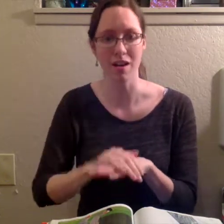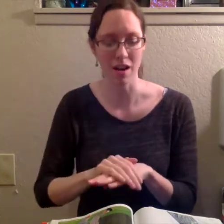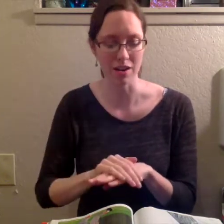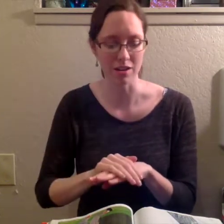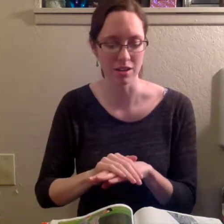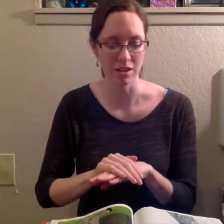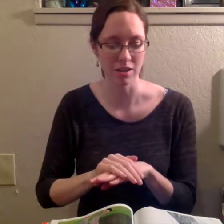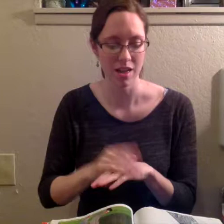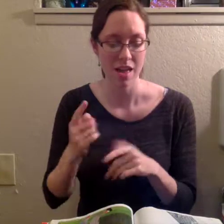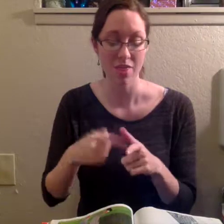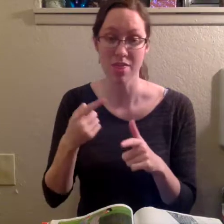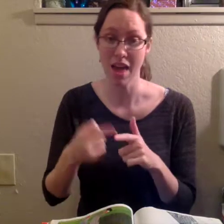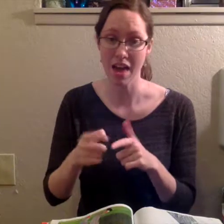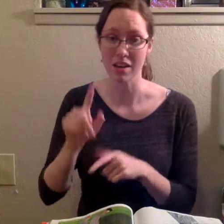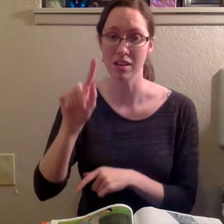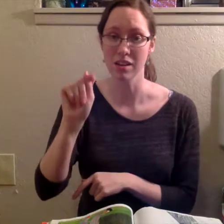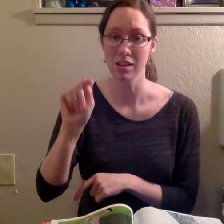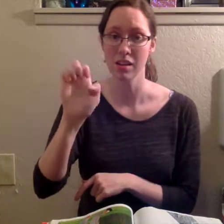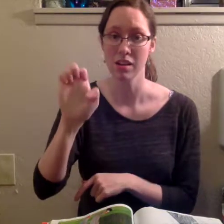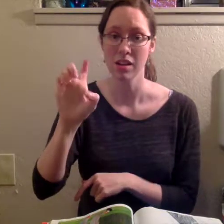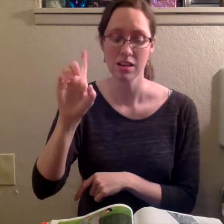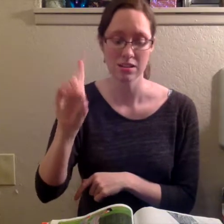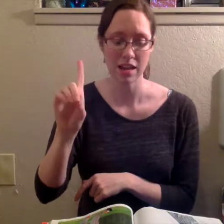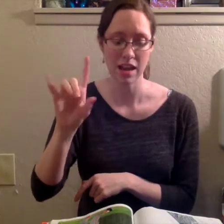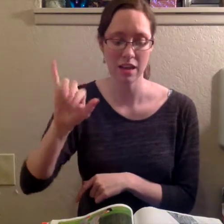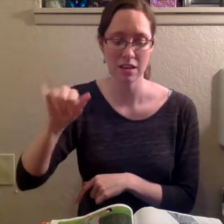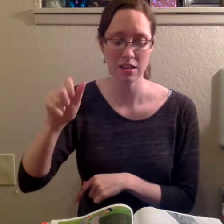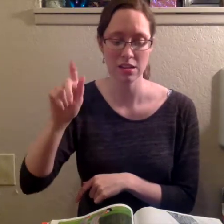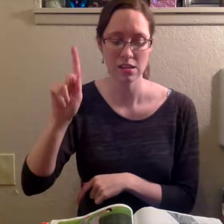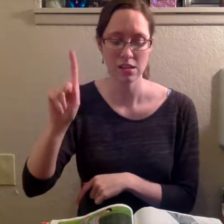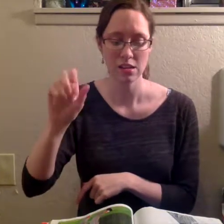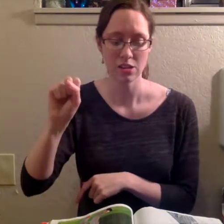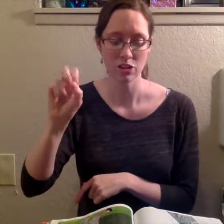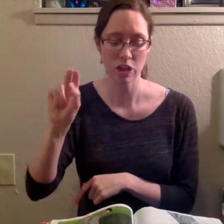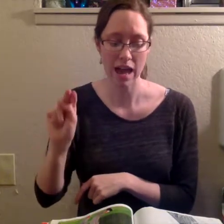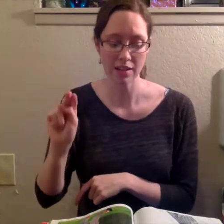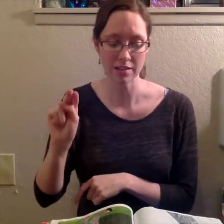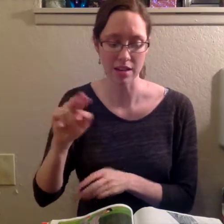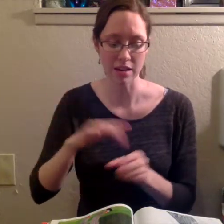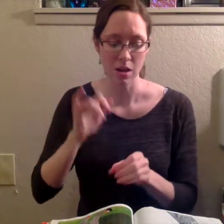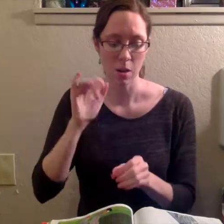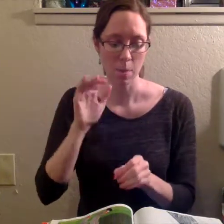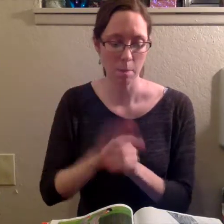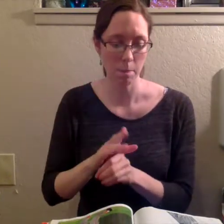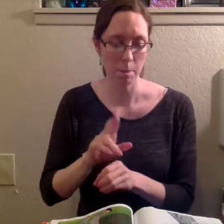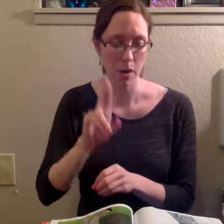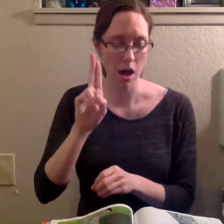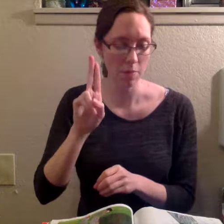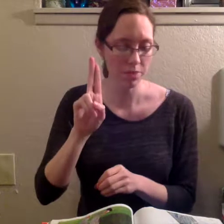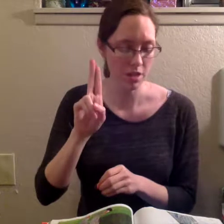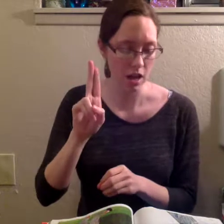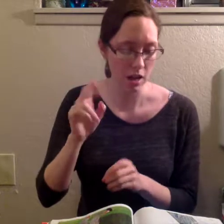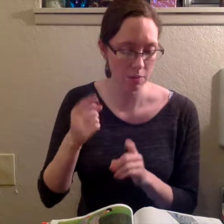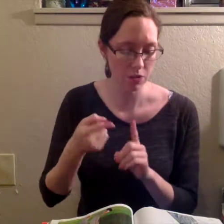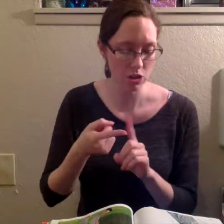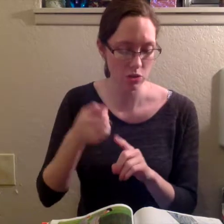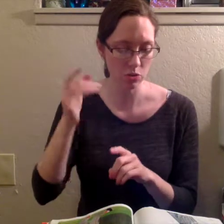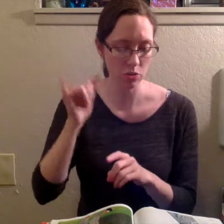on. Then Ted Jackson popped up to